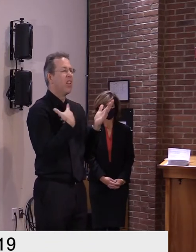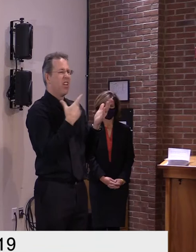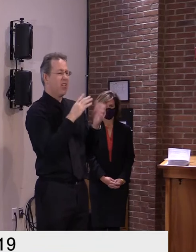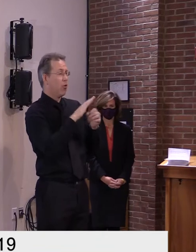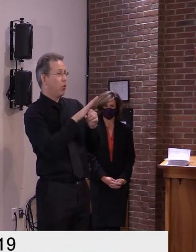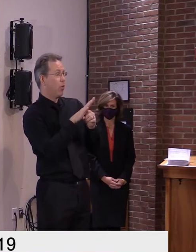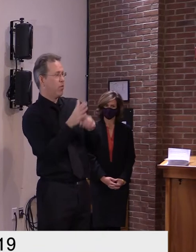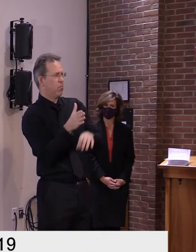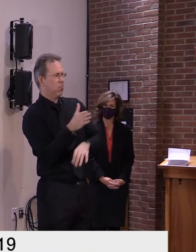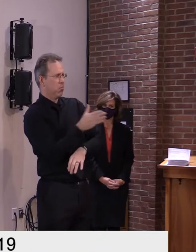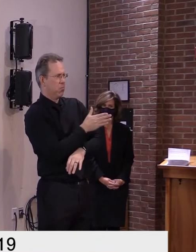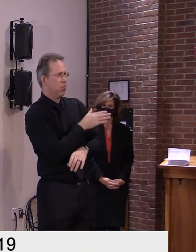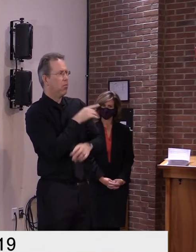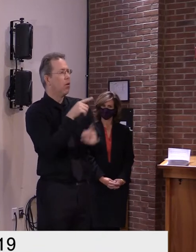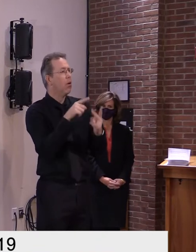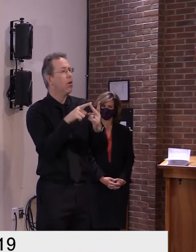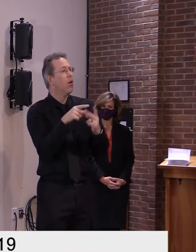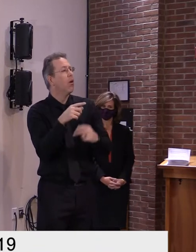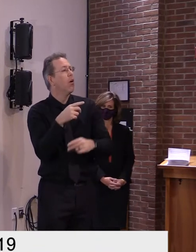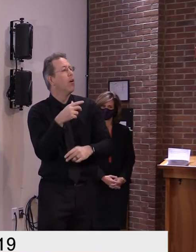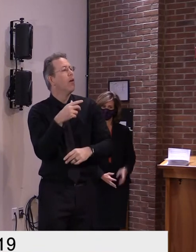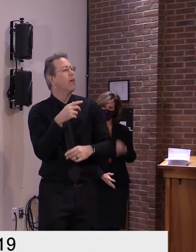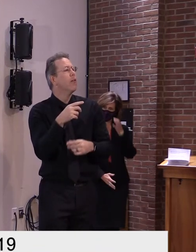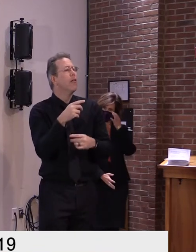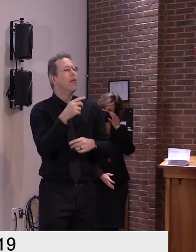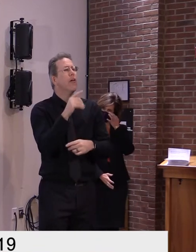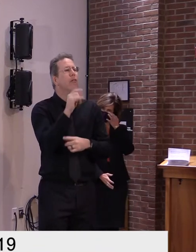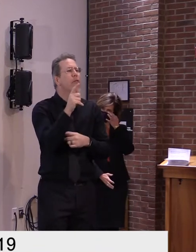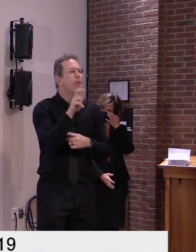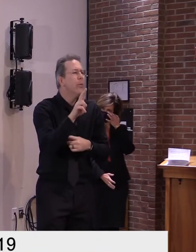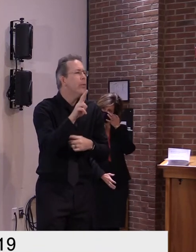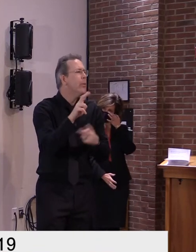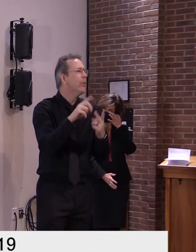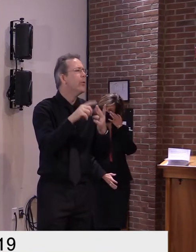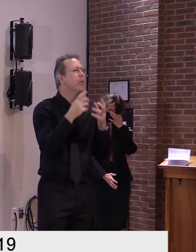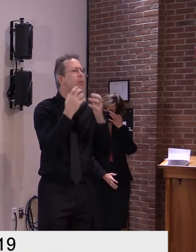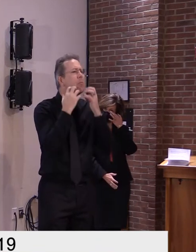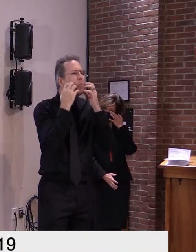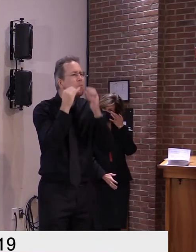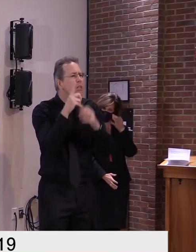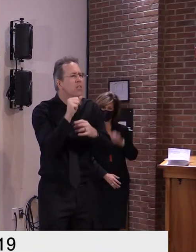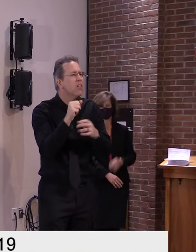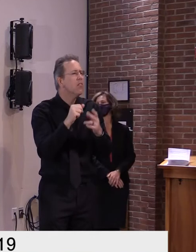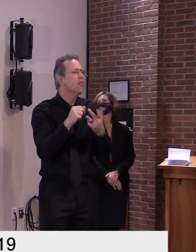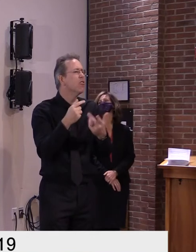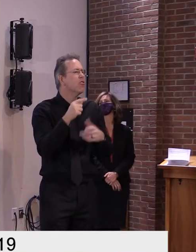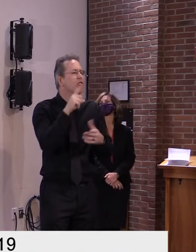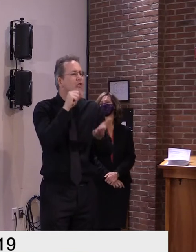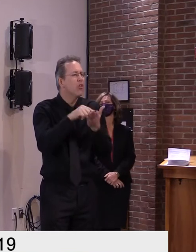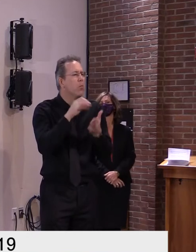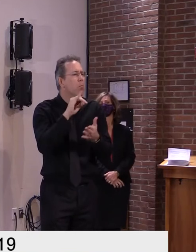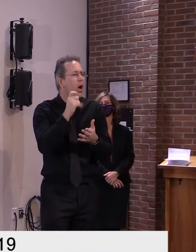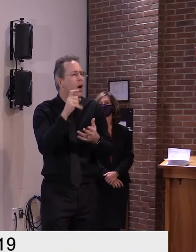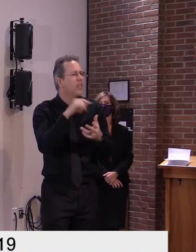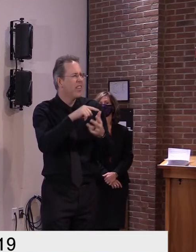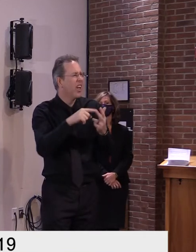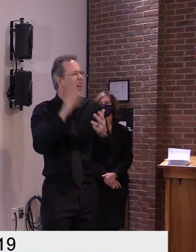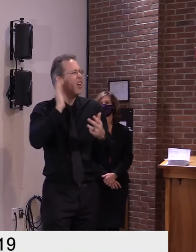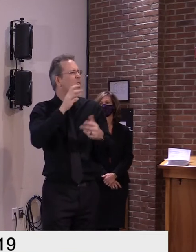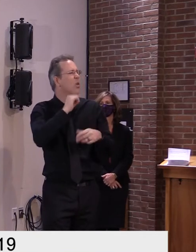flu to what have you, that's not always been one of the data points that clinicians have been asked